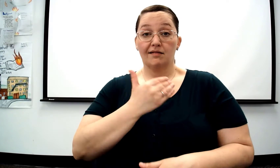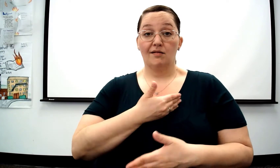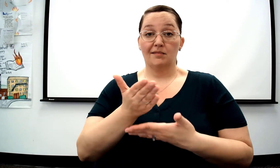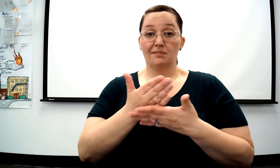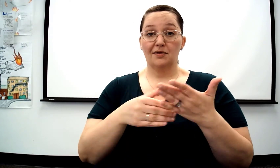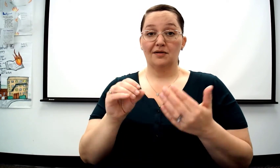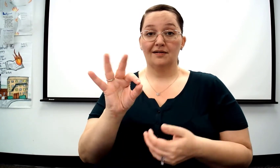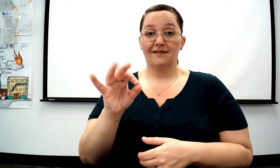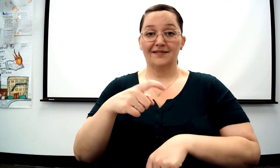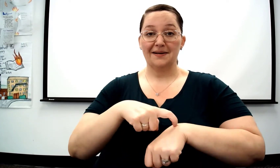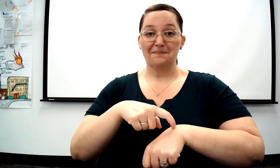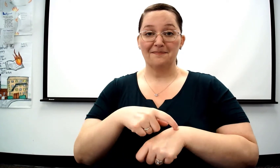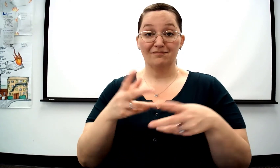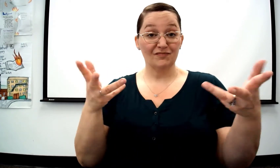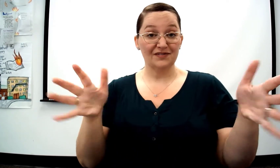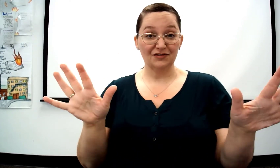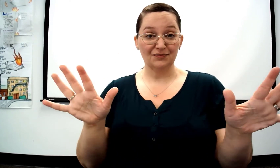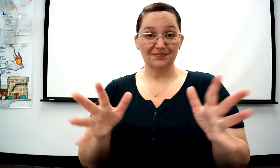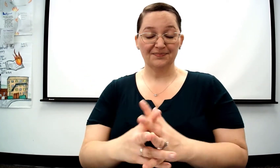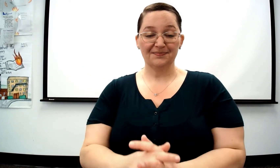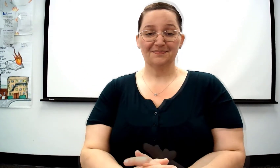So that's our parts of time.